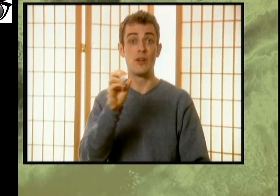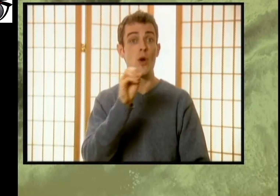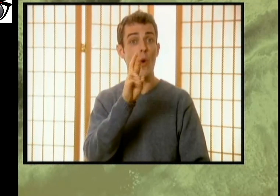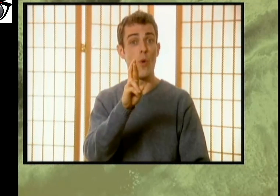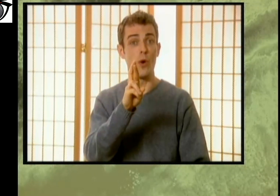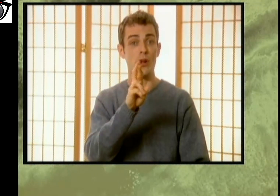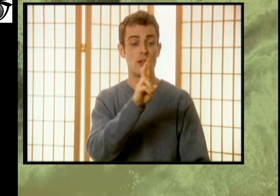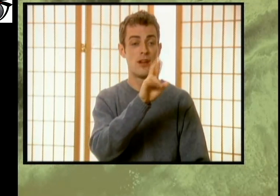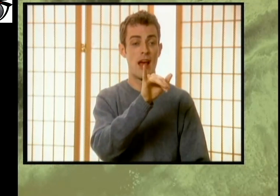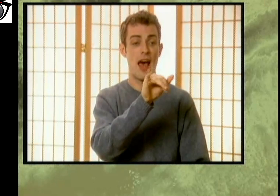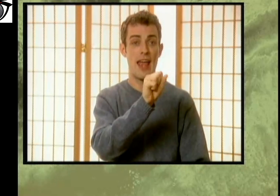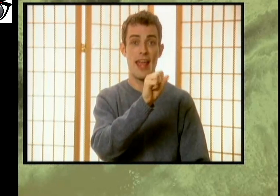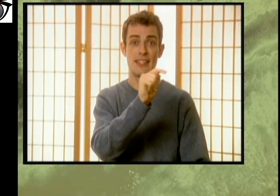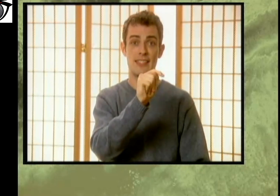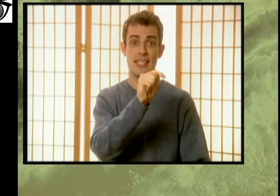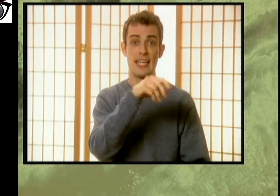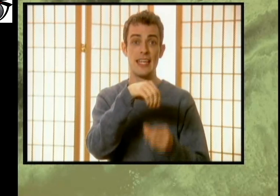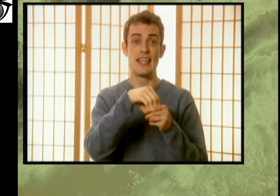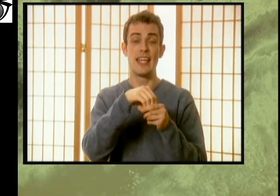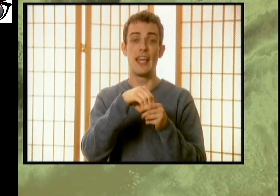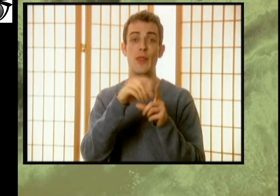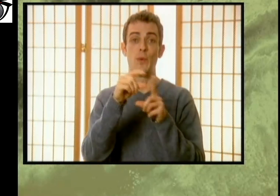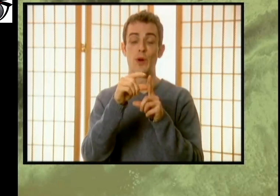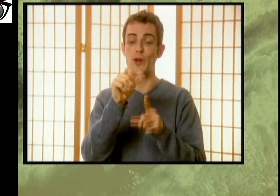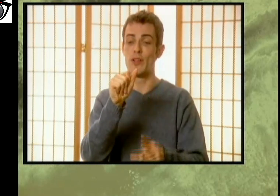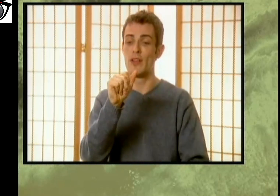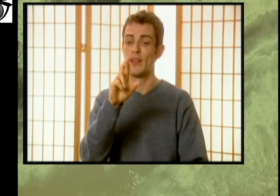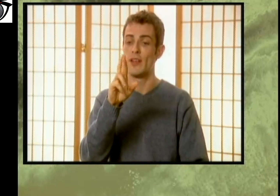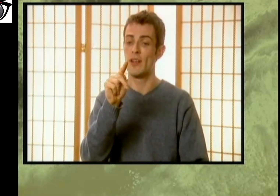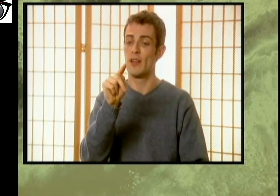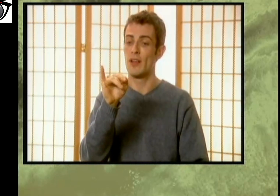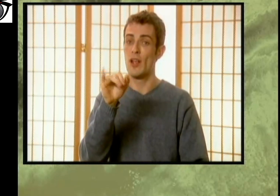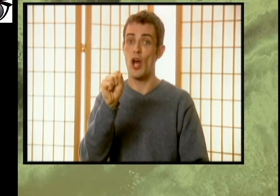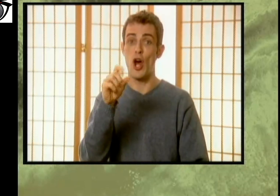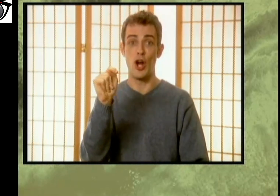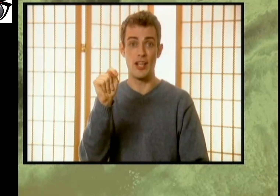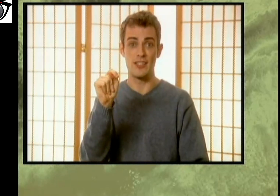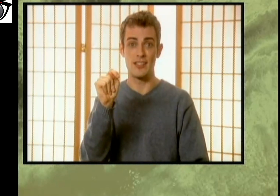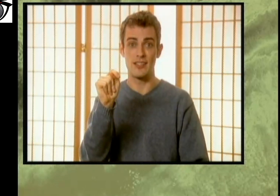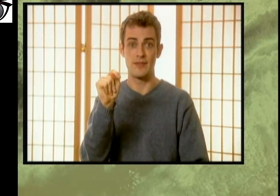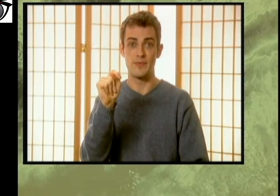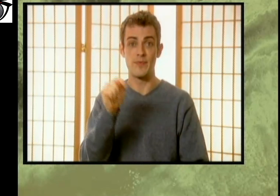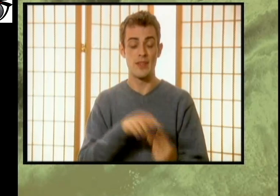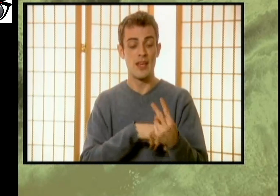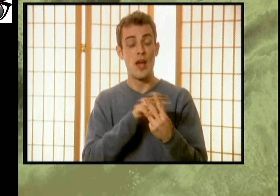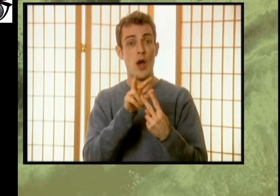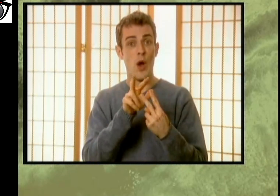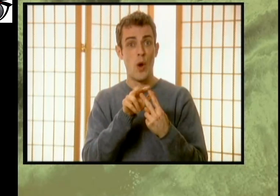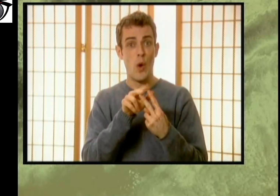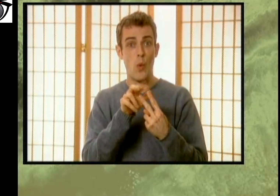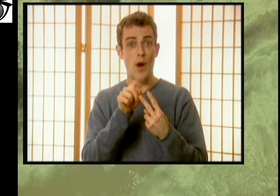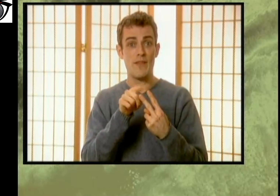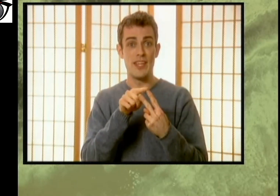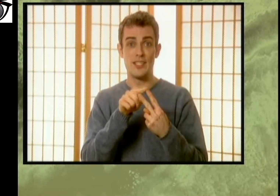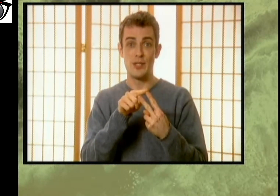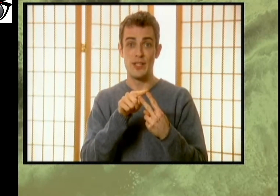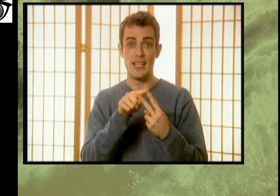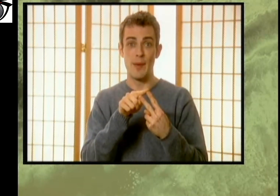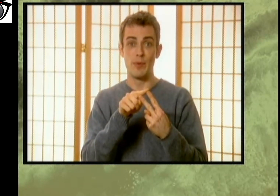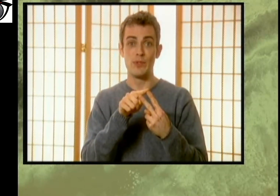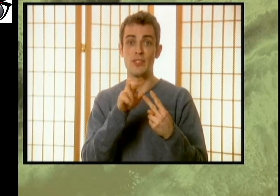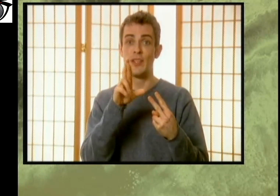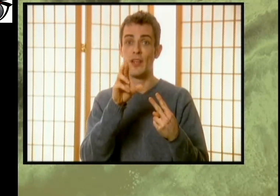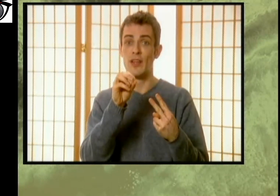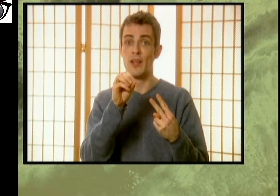teacher, or IST in the word artist. One of these